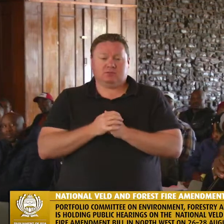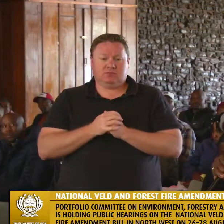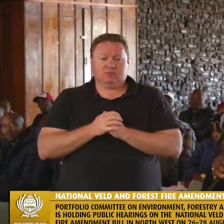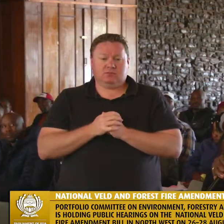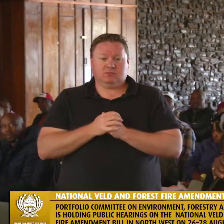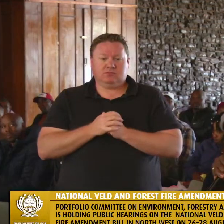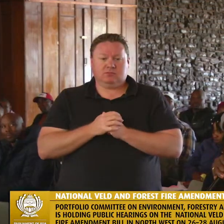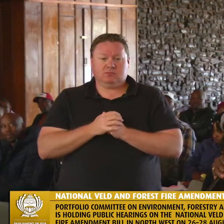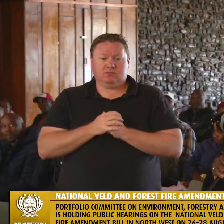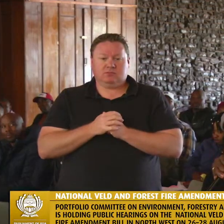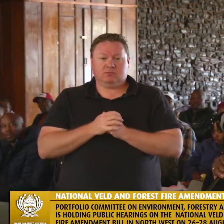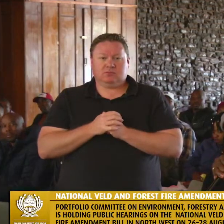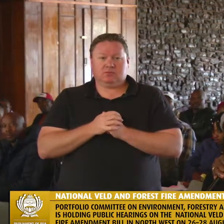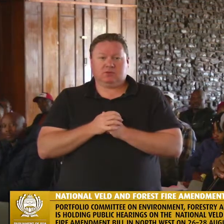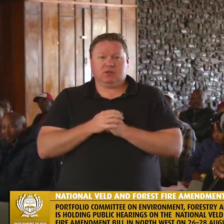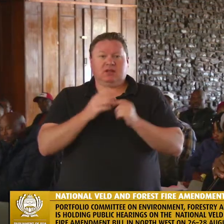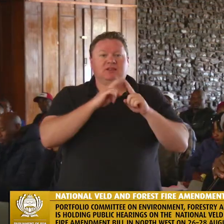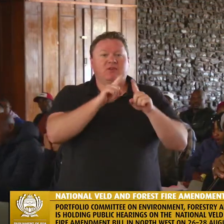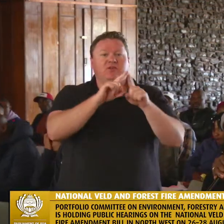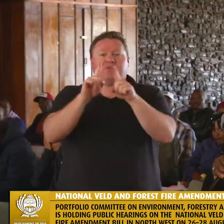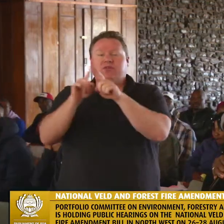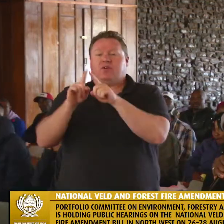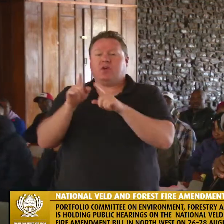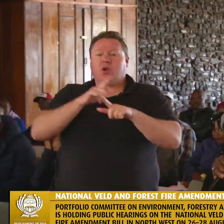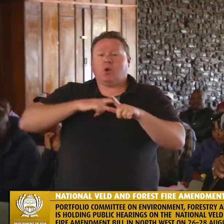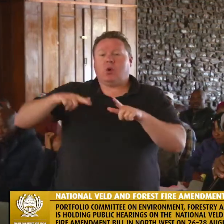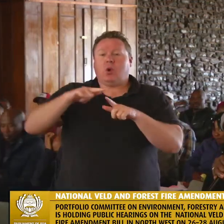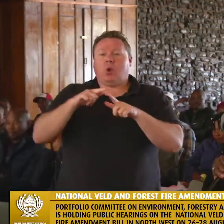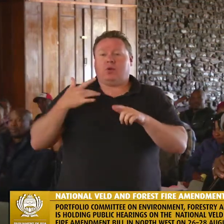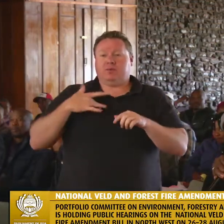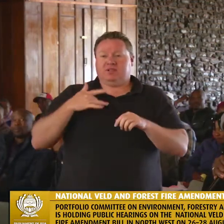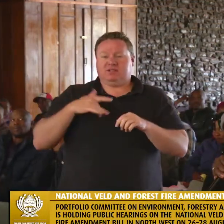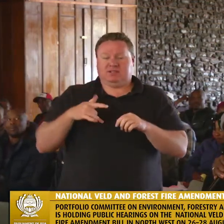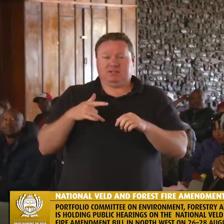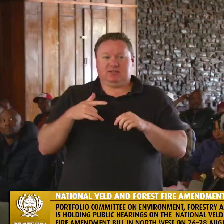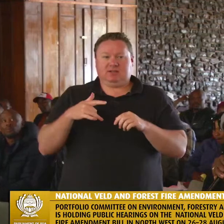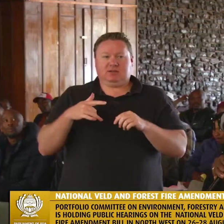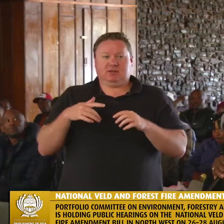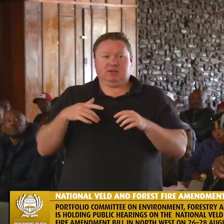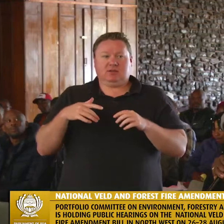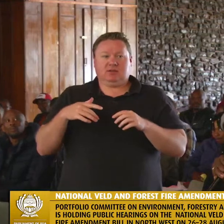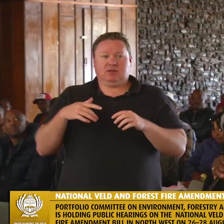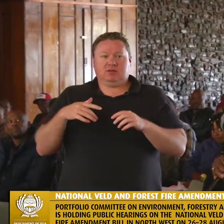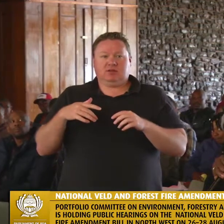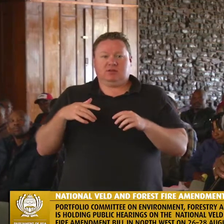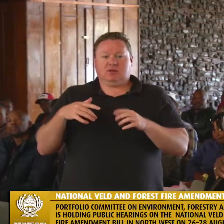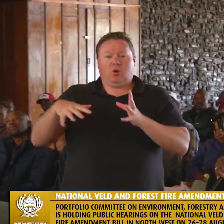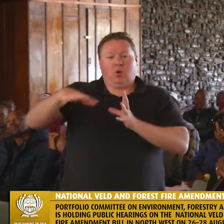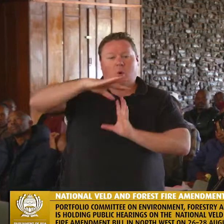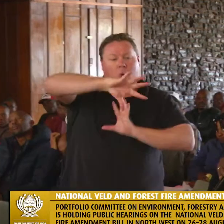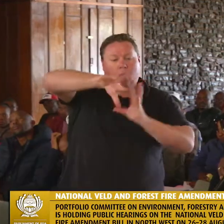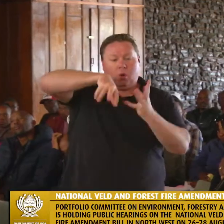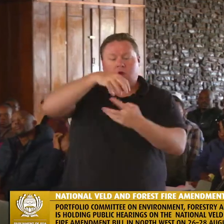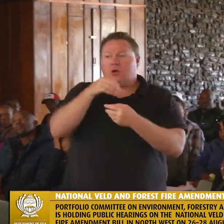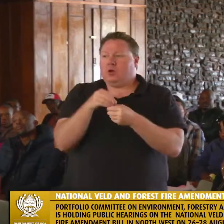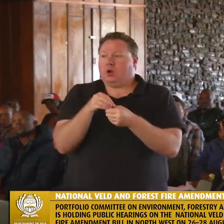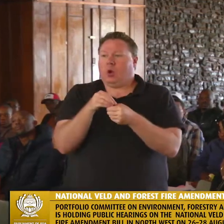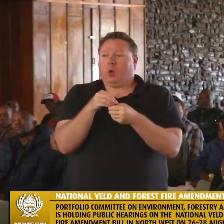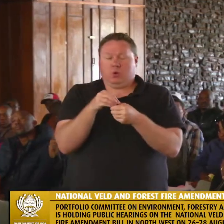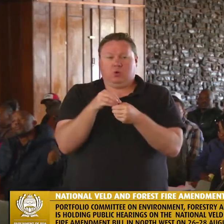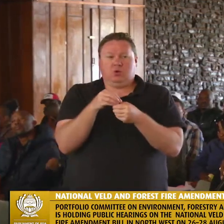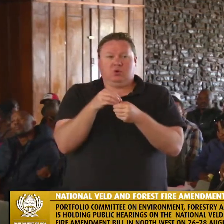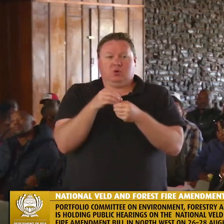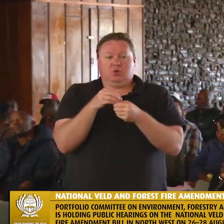A joint meeting from different local municipalities that constitute Dr. Ruth's Homoti Mopati District.